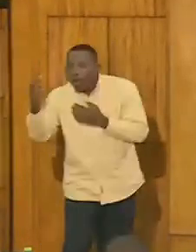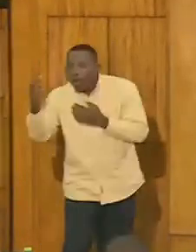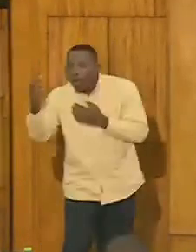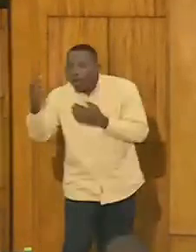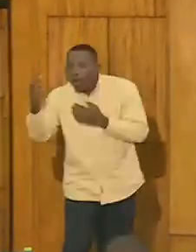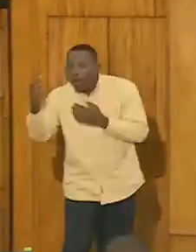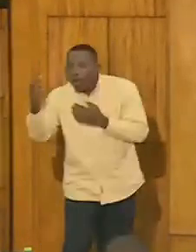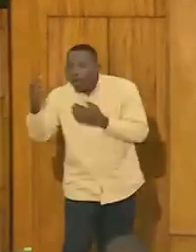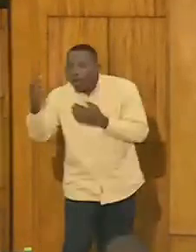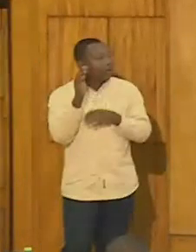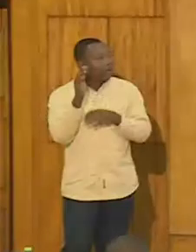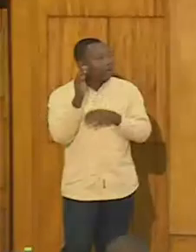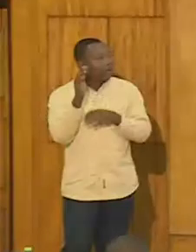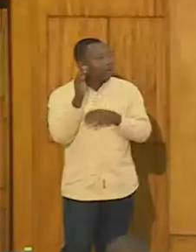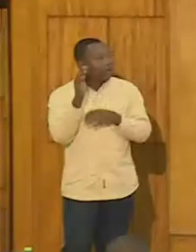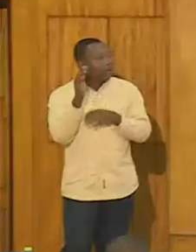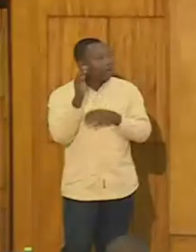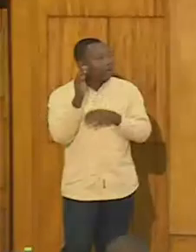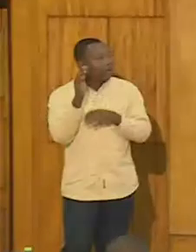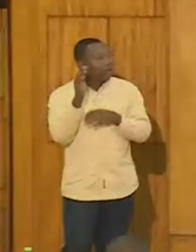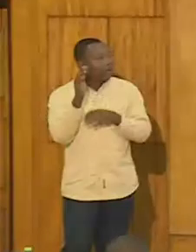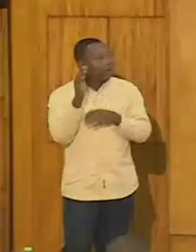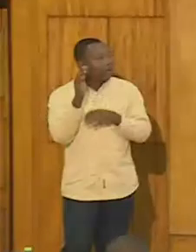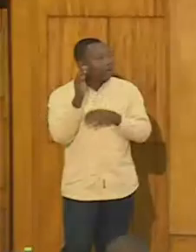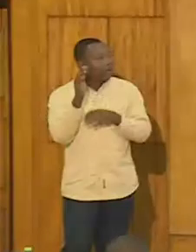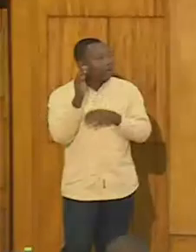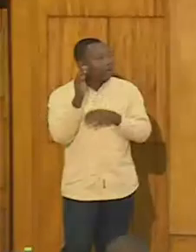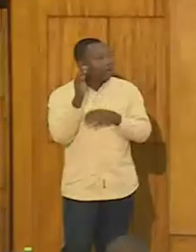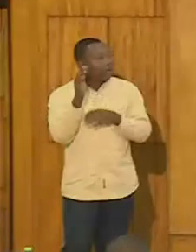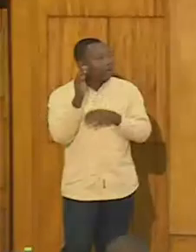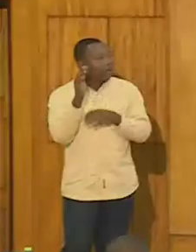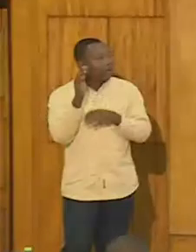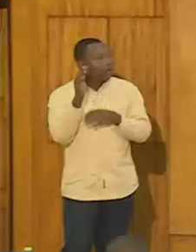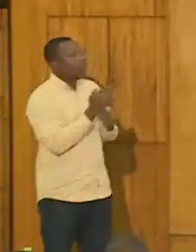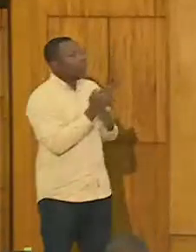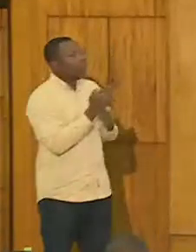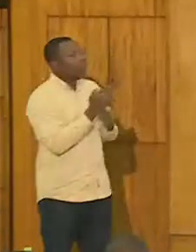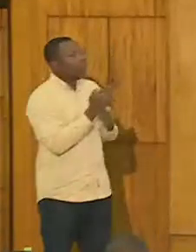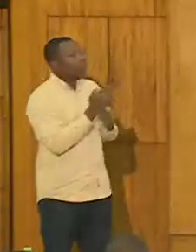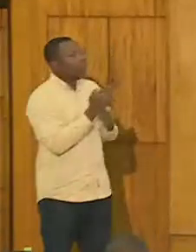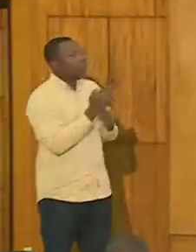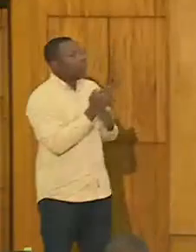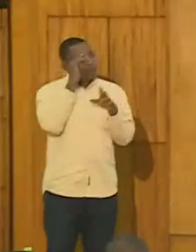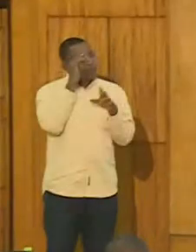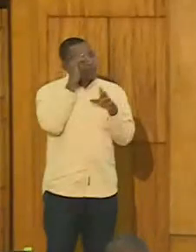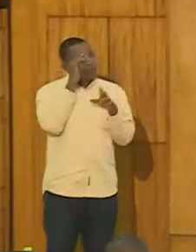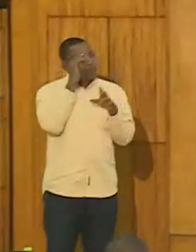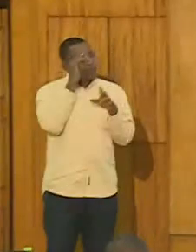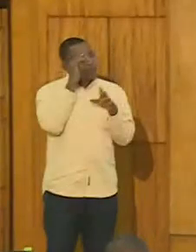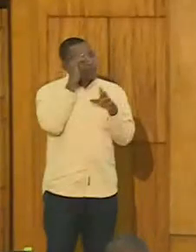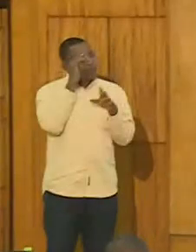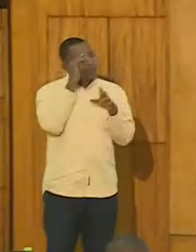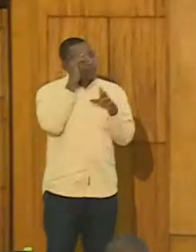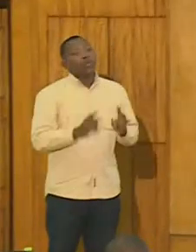Okay, please, go ahead. Okay. Thank you very much, ma'am, for your question. So female